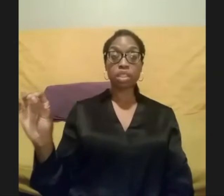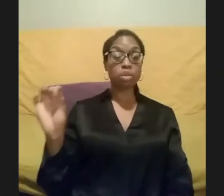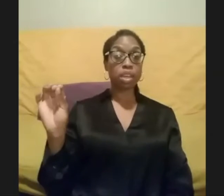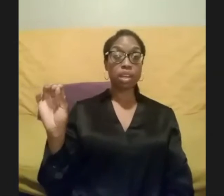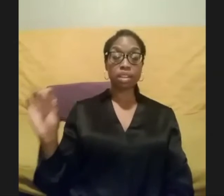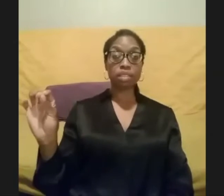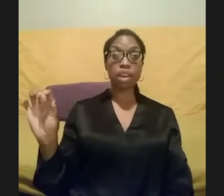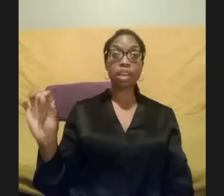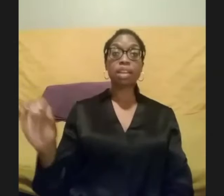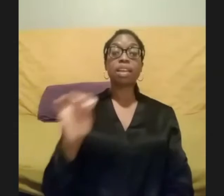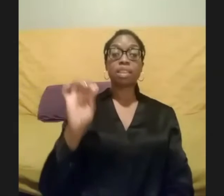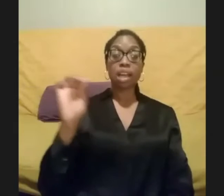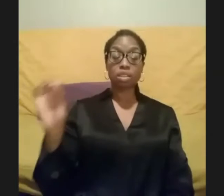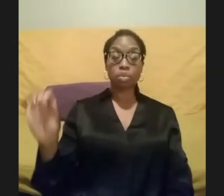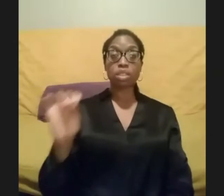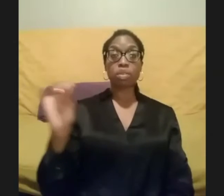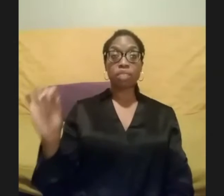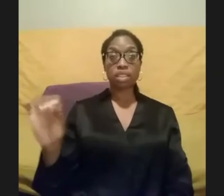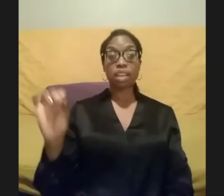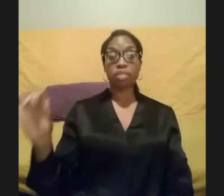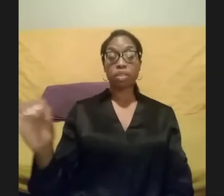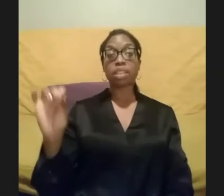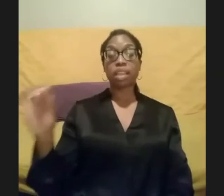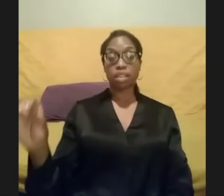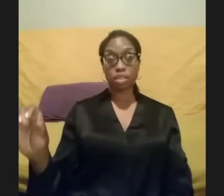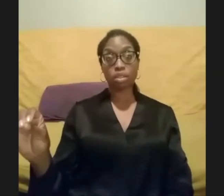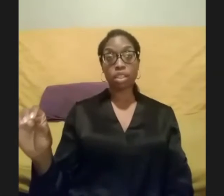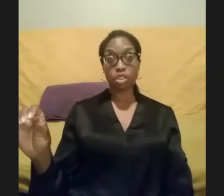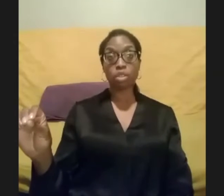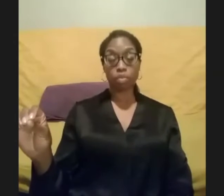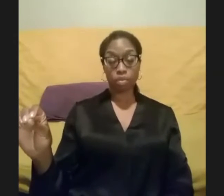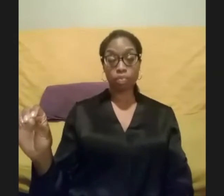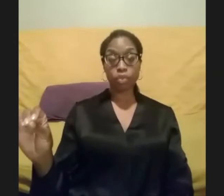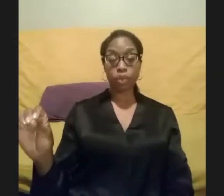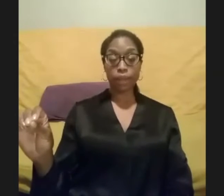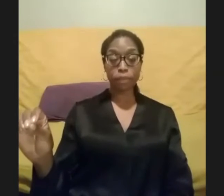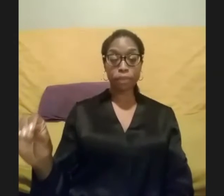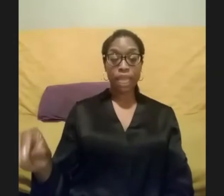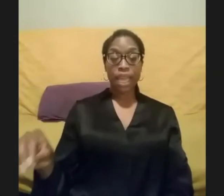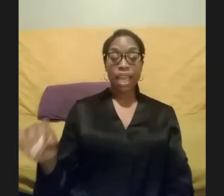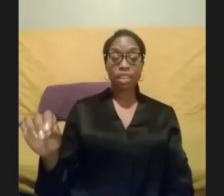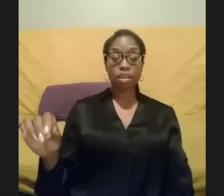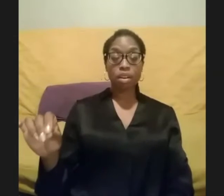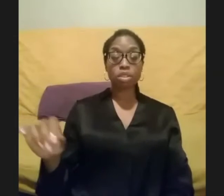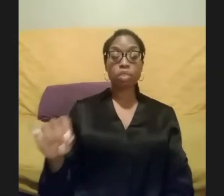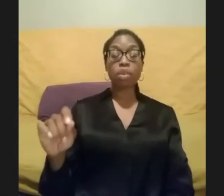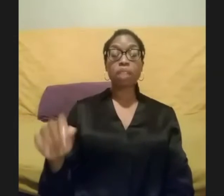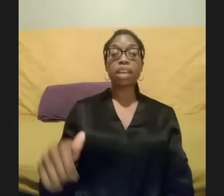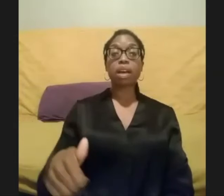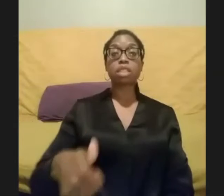can't identify it, that's a reason to investigate if there is a cancer issue. Okay. And then also, if you have a spike